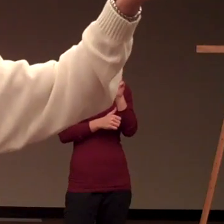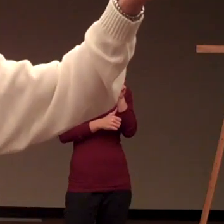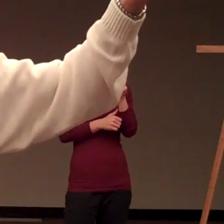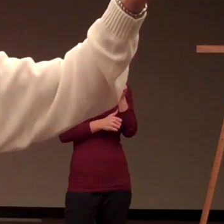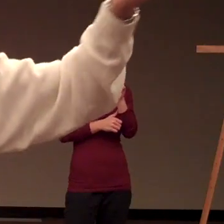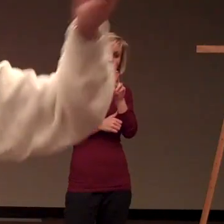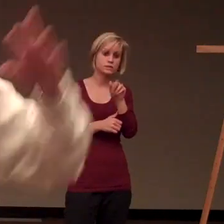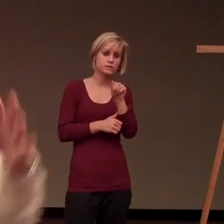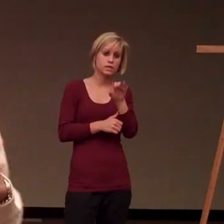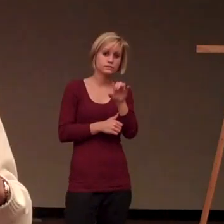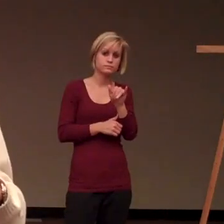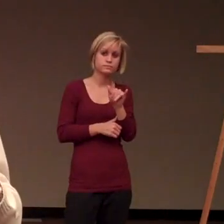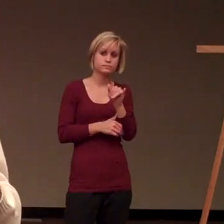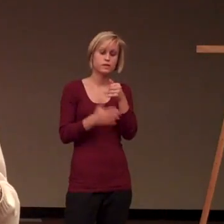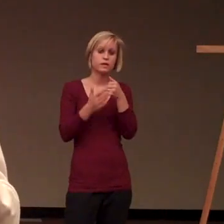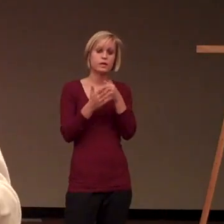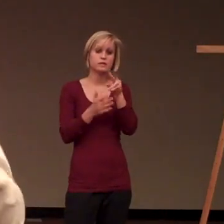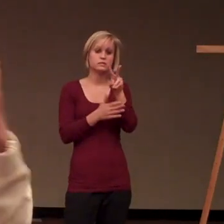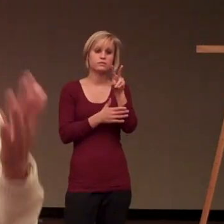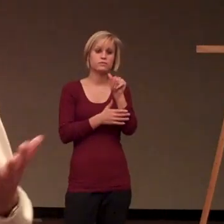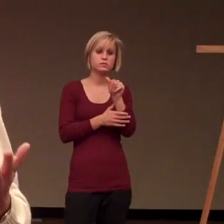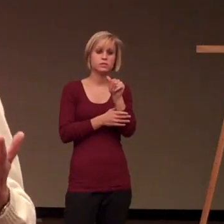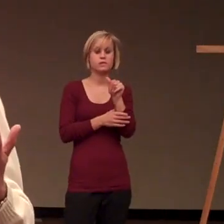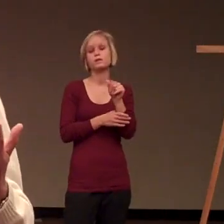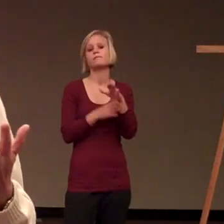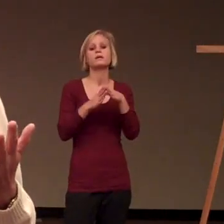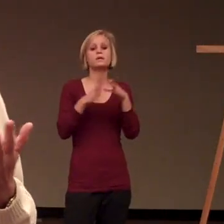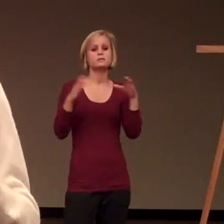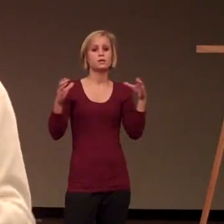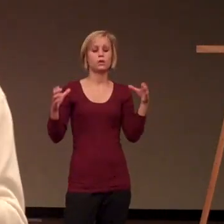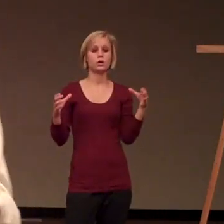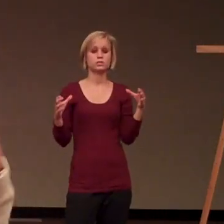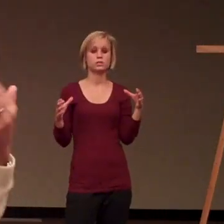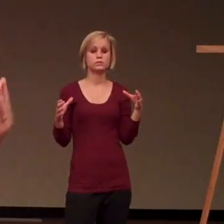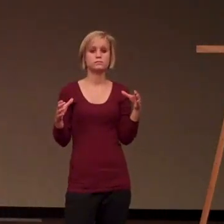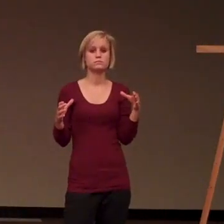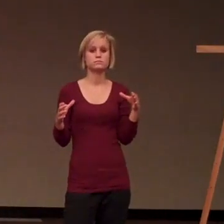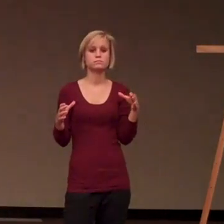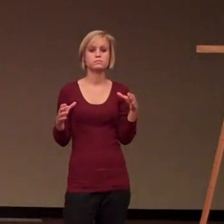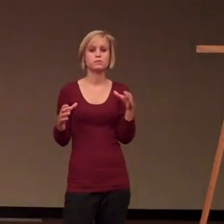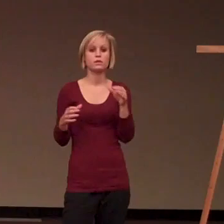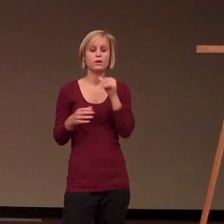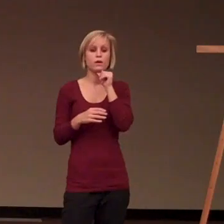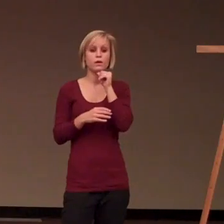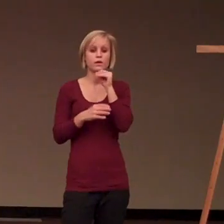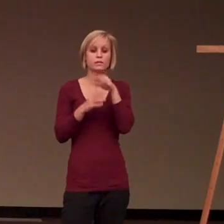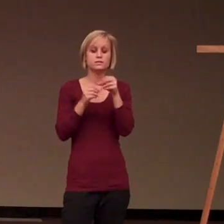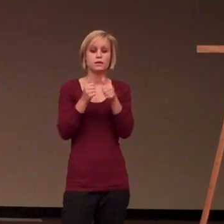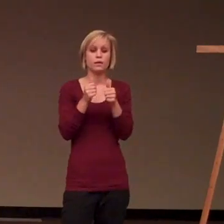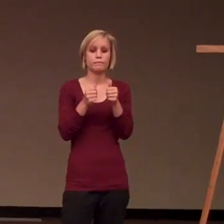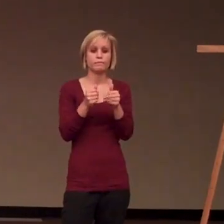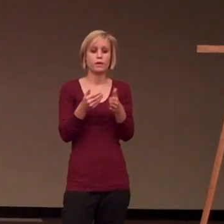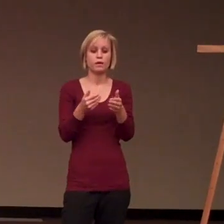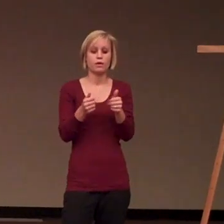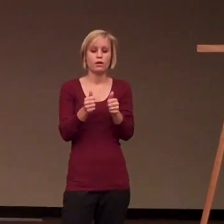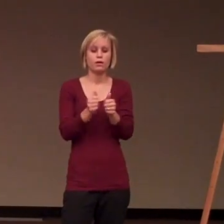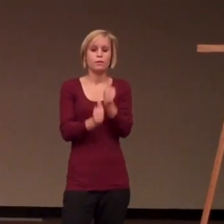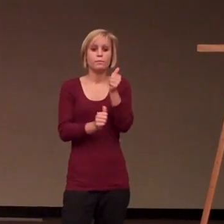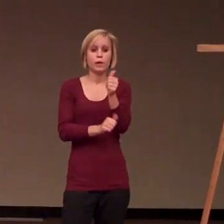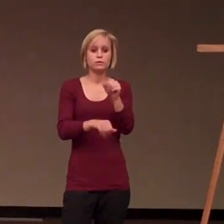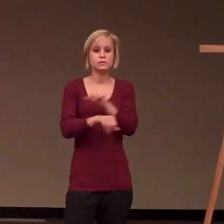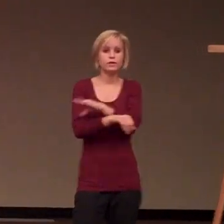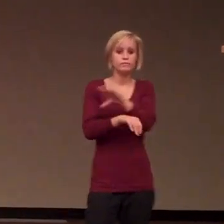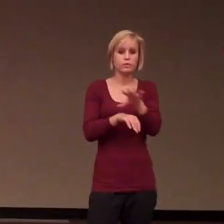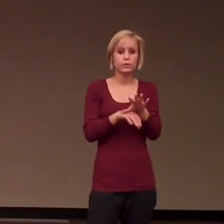Montgomery is the first capital. It's Virginia. It's the largest. It's the most influential. Remember, to this point